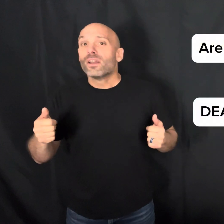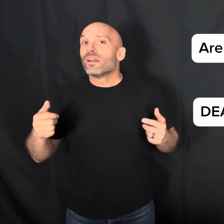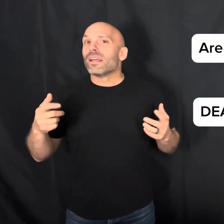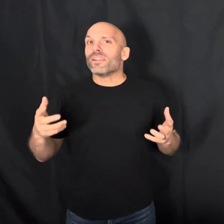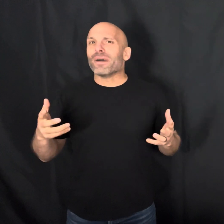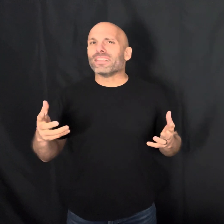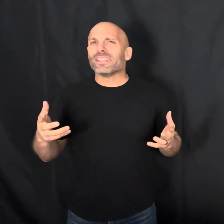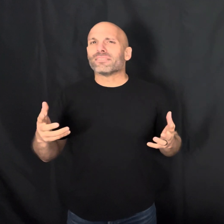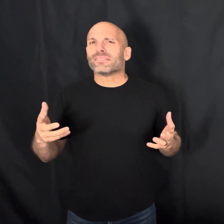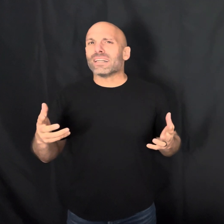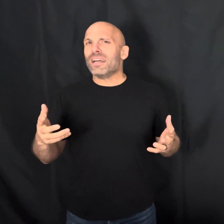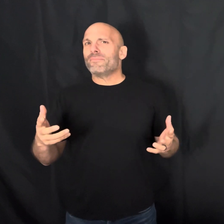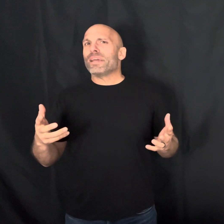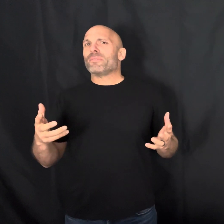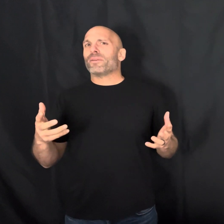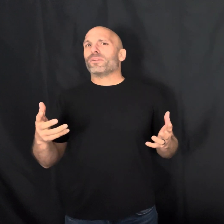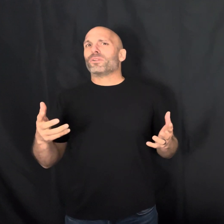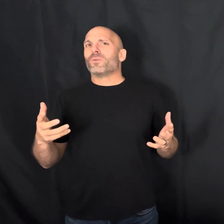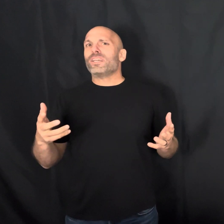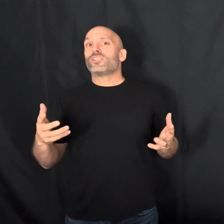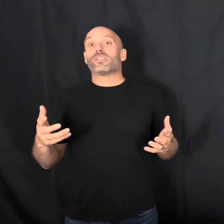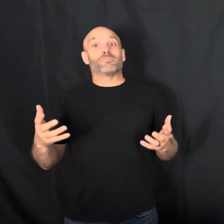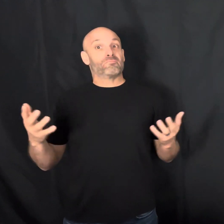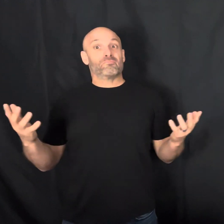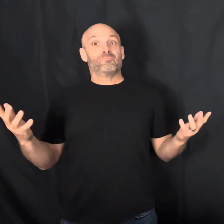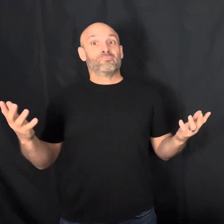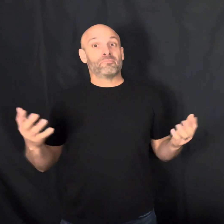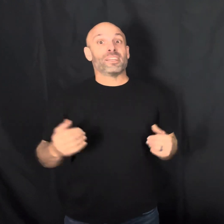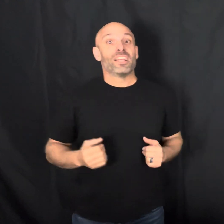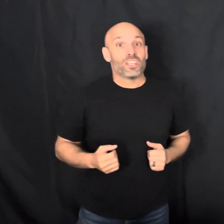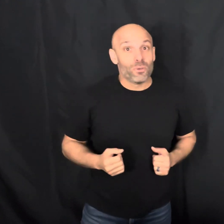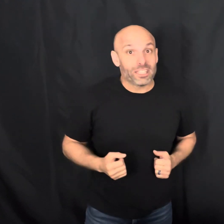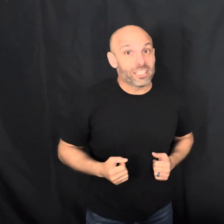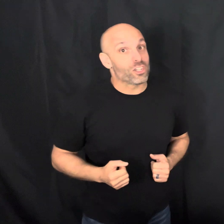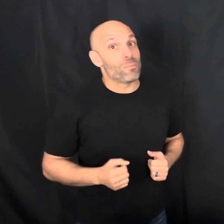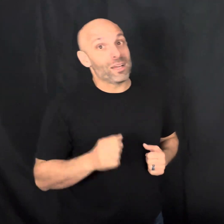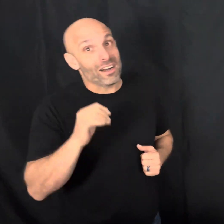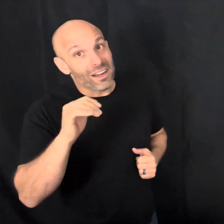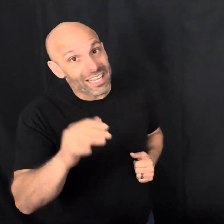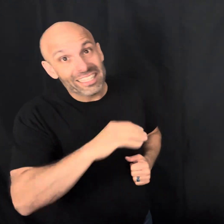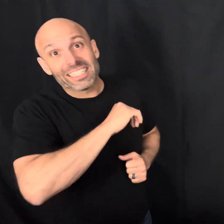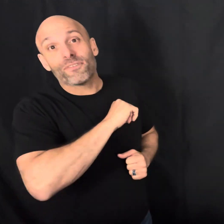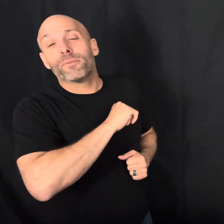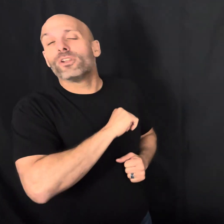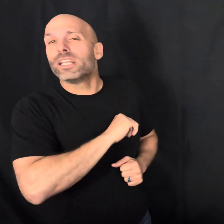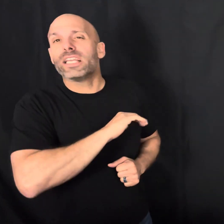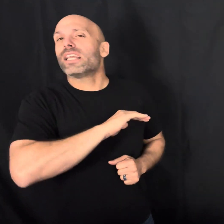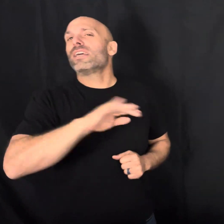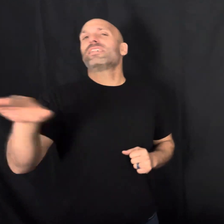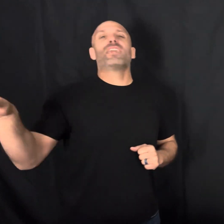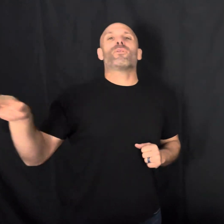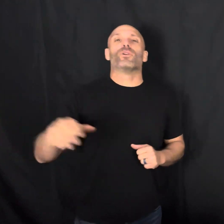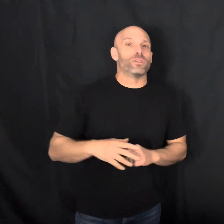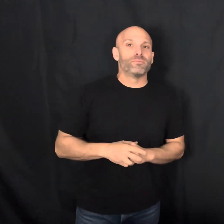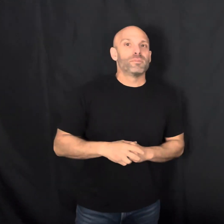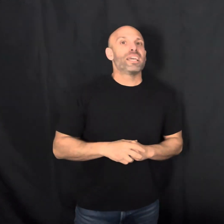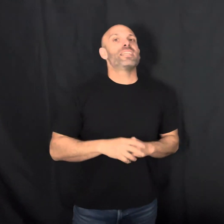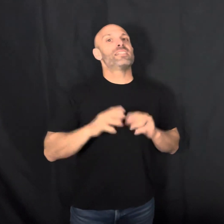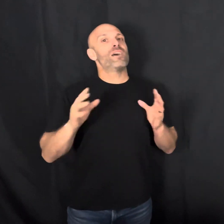And you might think, that might be a rude question. You would think so, but in the deaf community, it is not rude. It is not rude